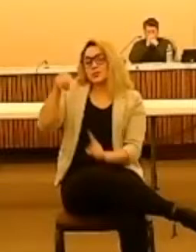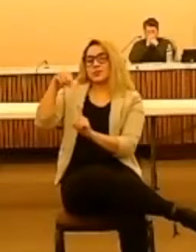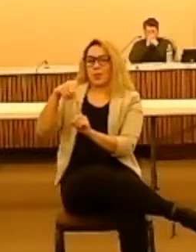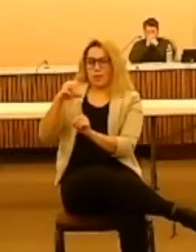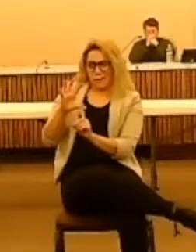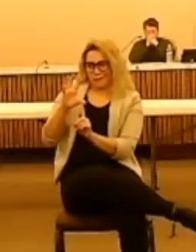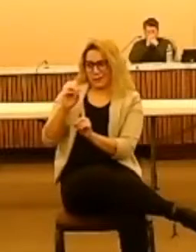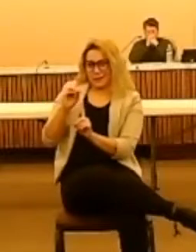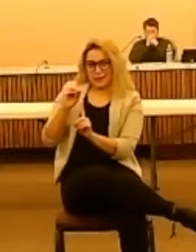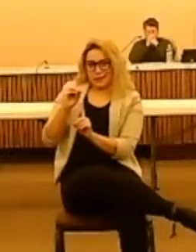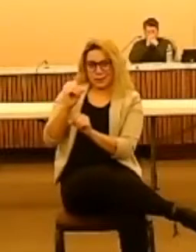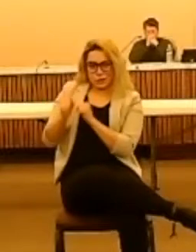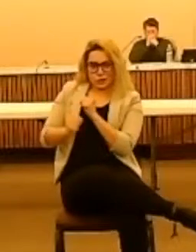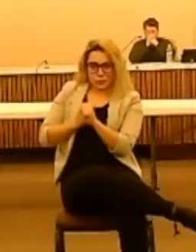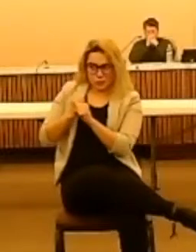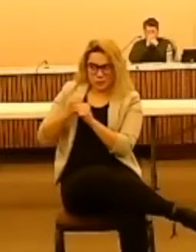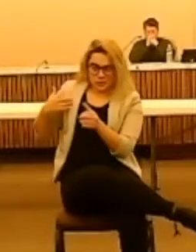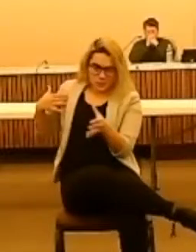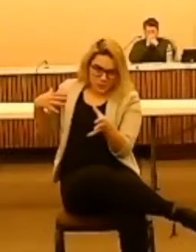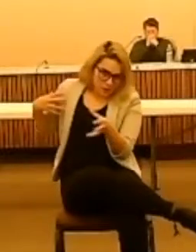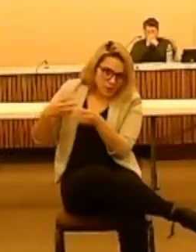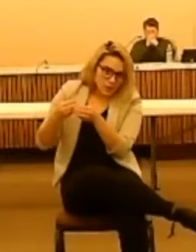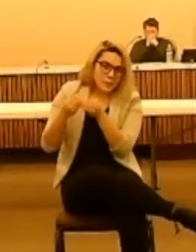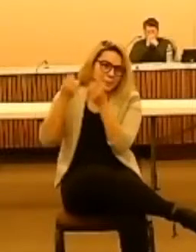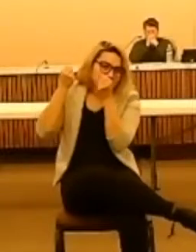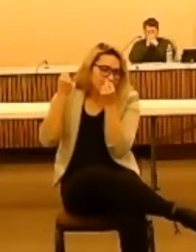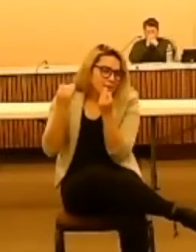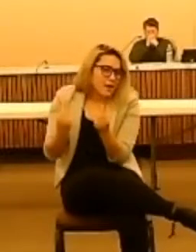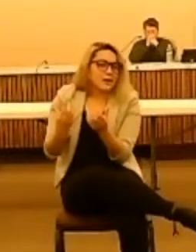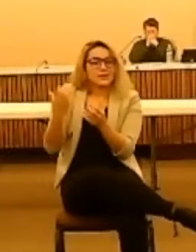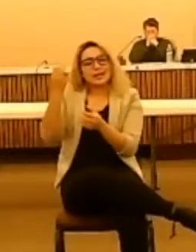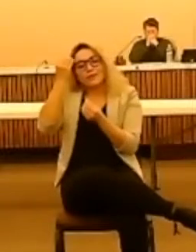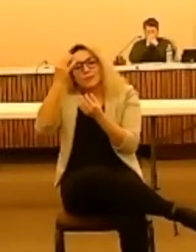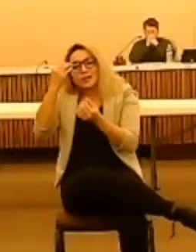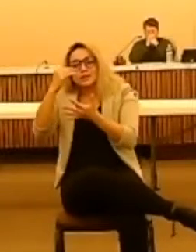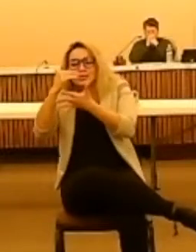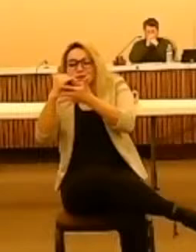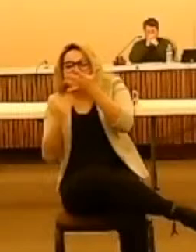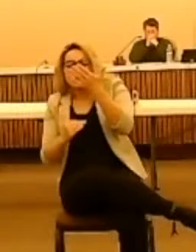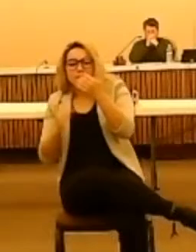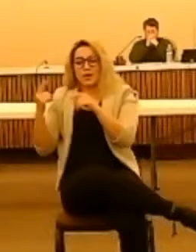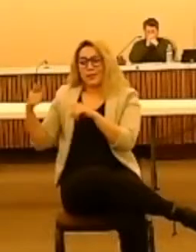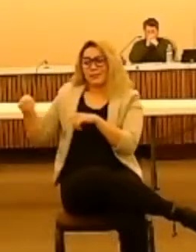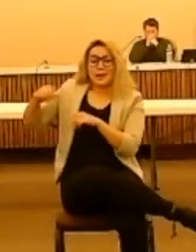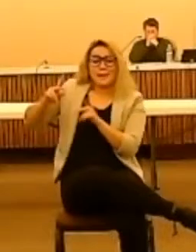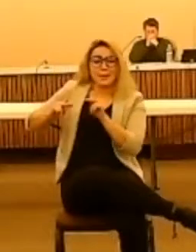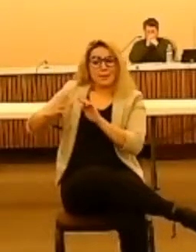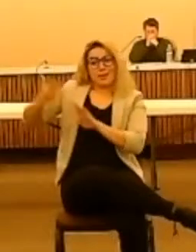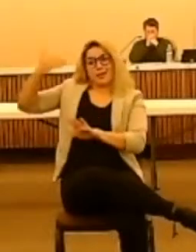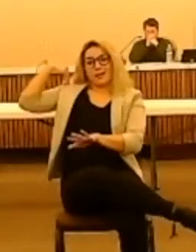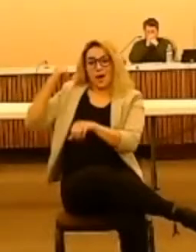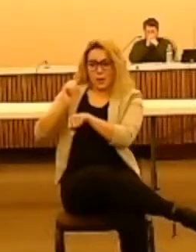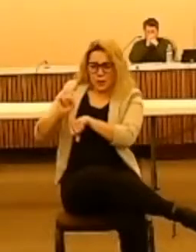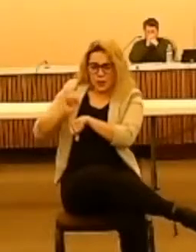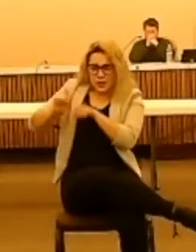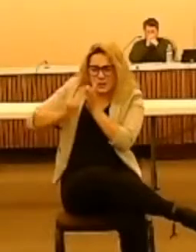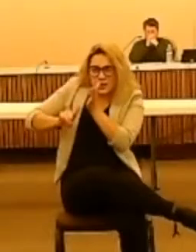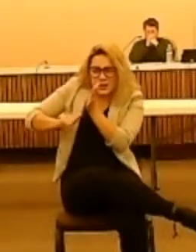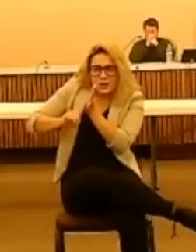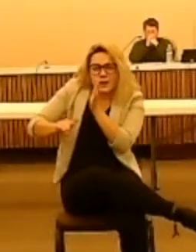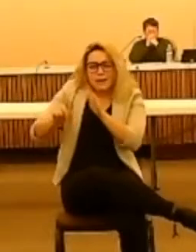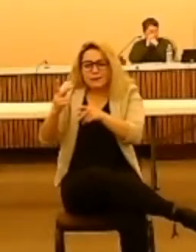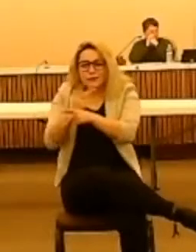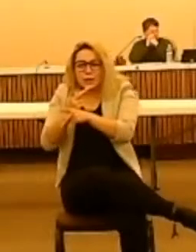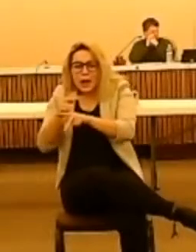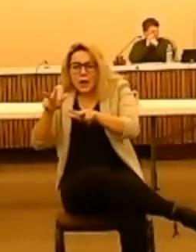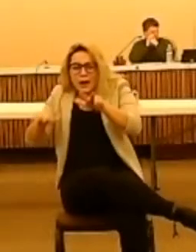old. And there's a tremendous amount of information and work that was done back then in terms of everything from the layout to the